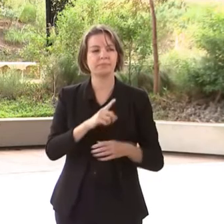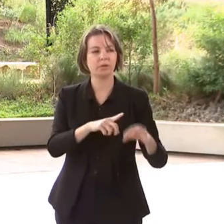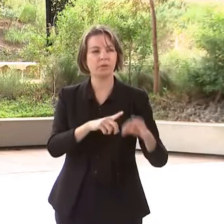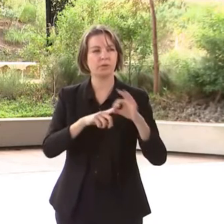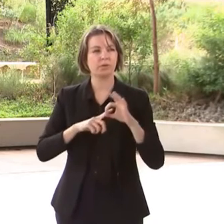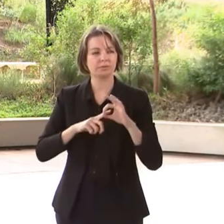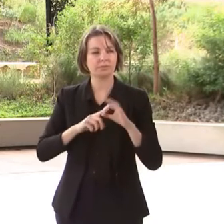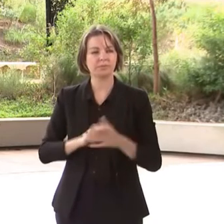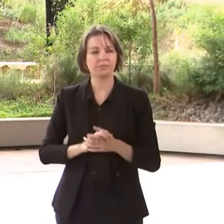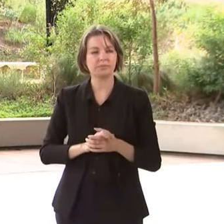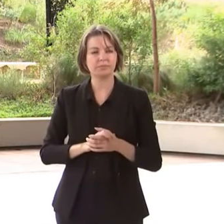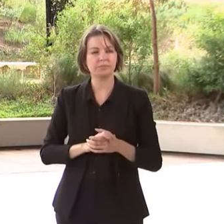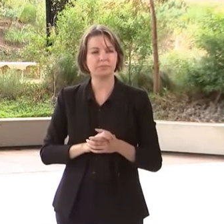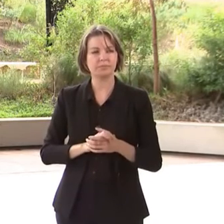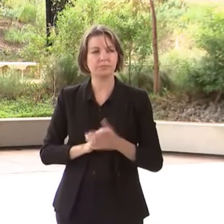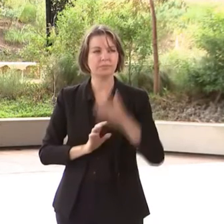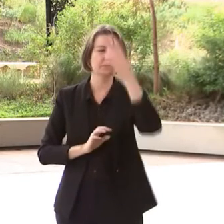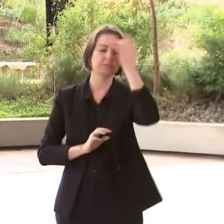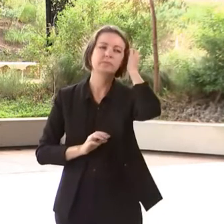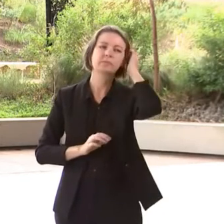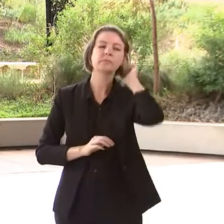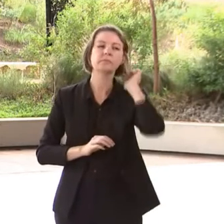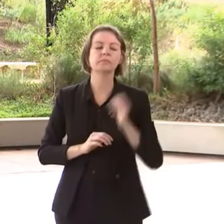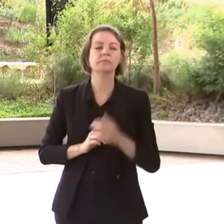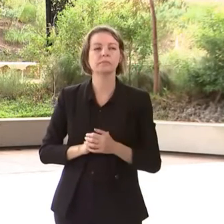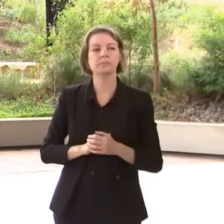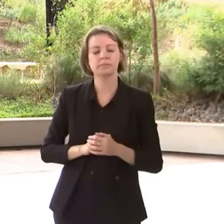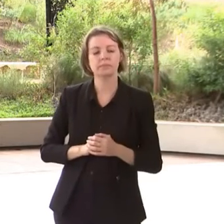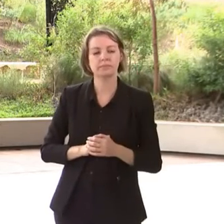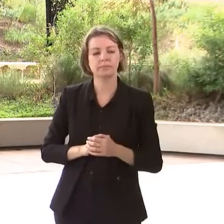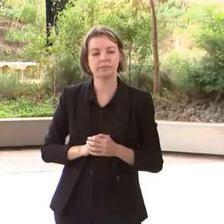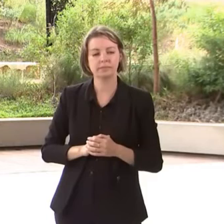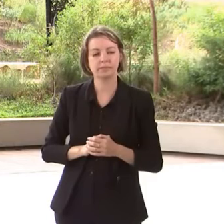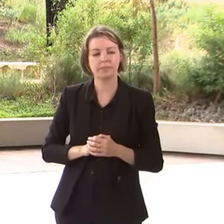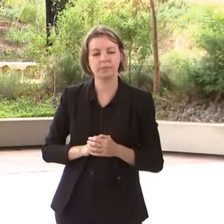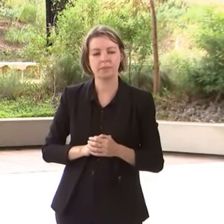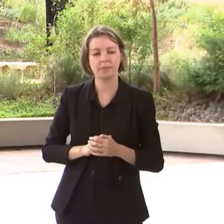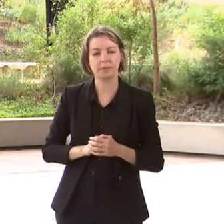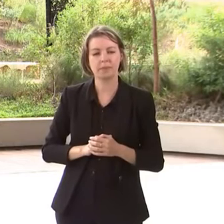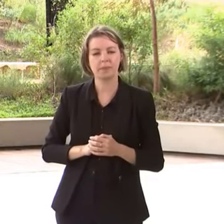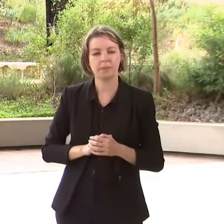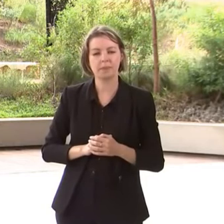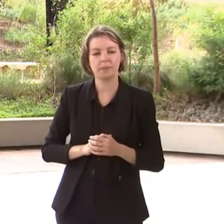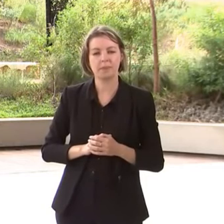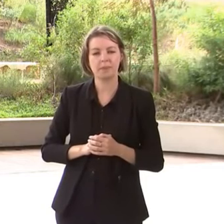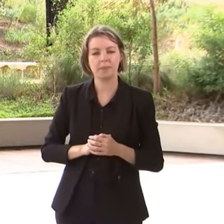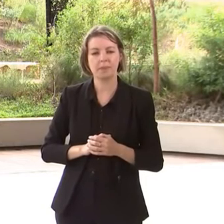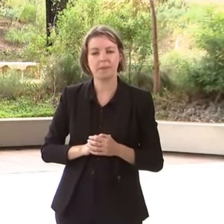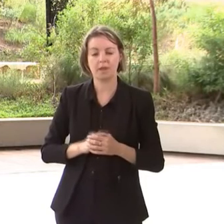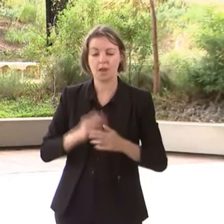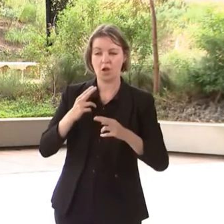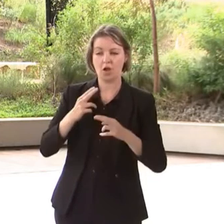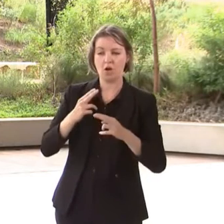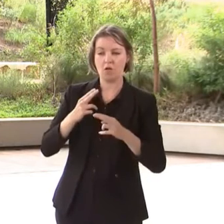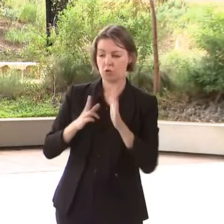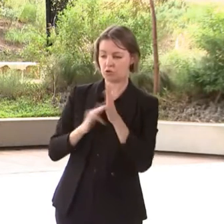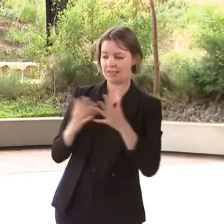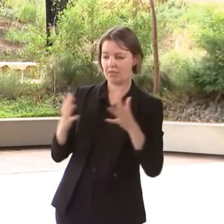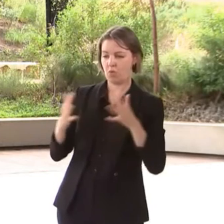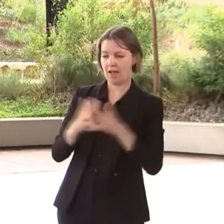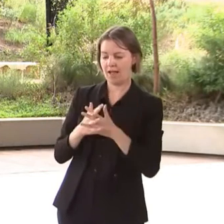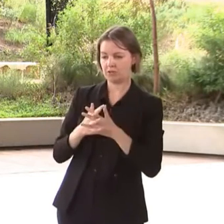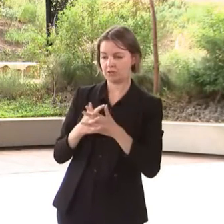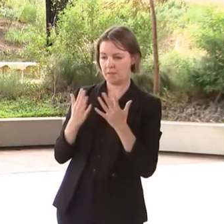for example, London and Britain. How does the fatality rate from Omicron in New South Wales at the moment compare to those jurisdictions? And is